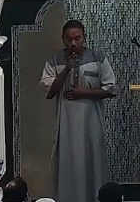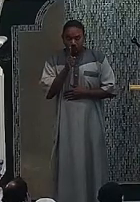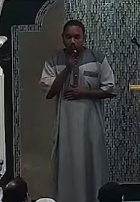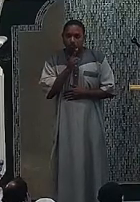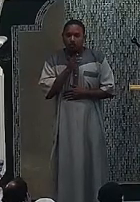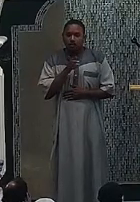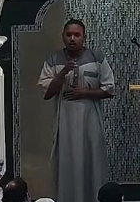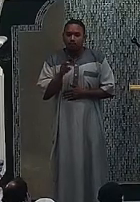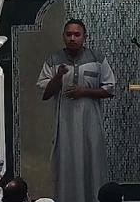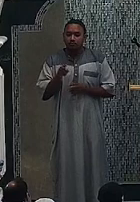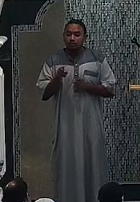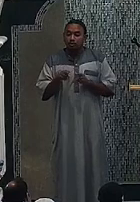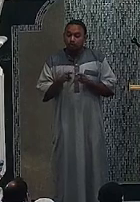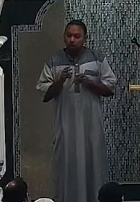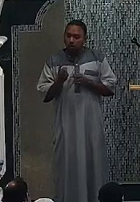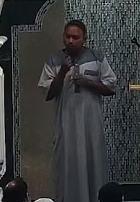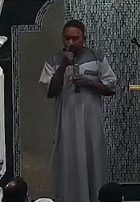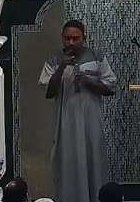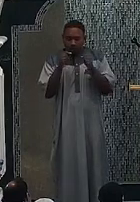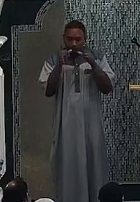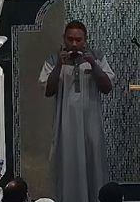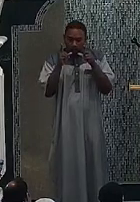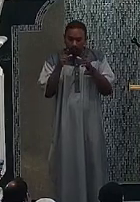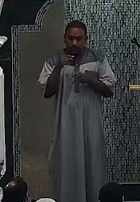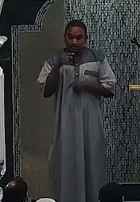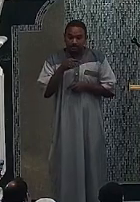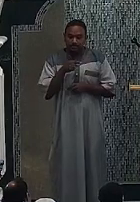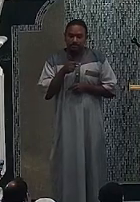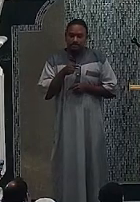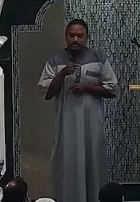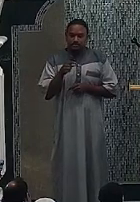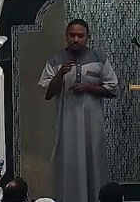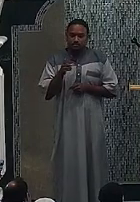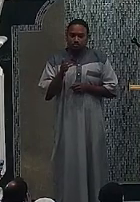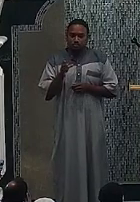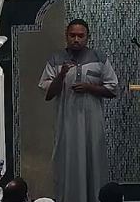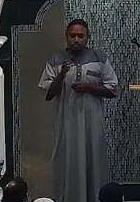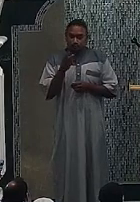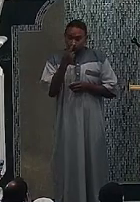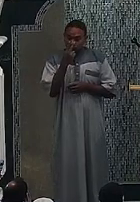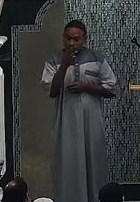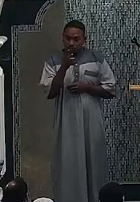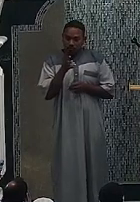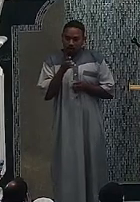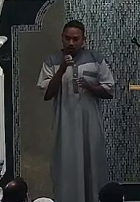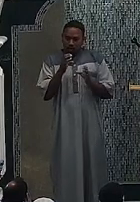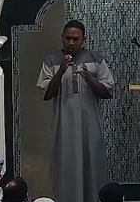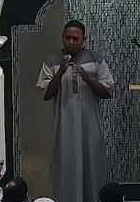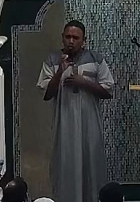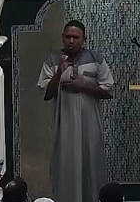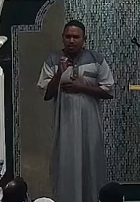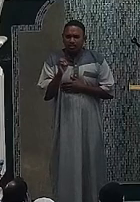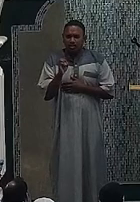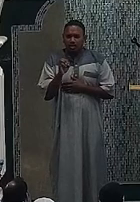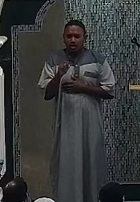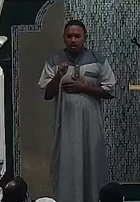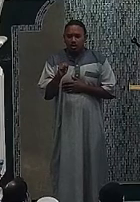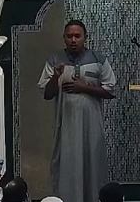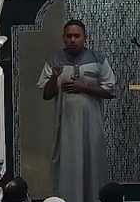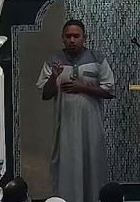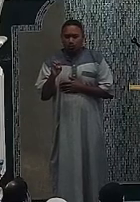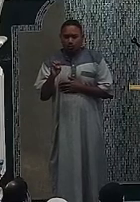and establish a connection between Allah subhanahu wa ta'ala and Nabi Muhammad sallallahu alayhi wa sallam and the deaf